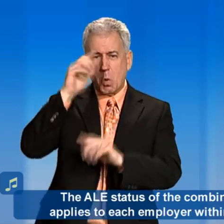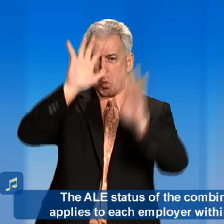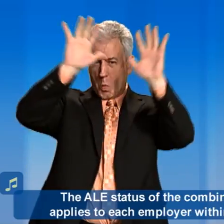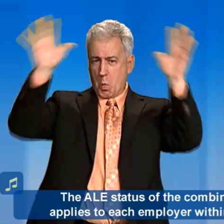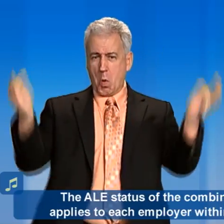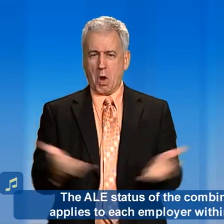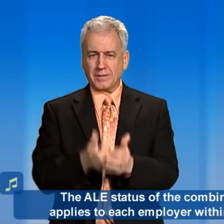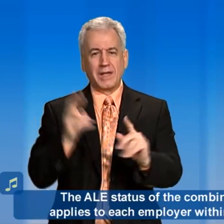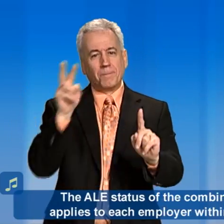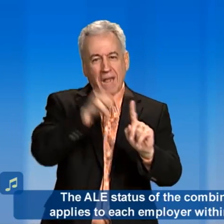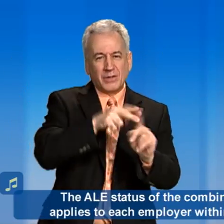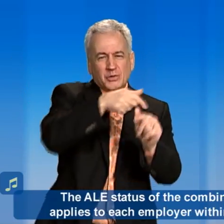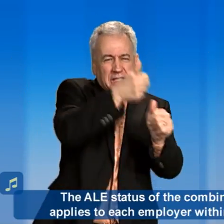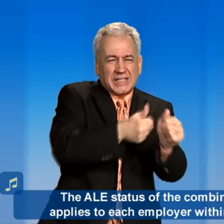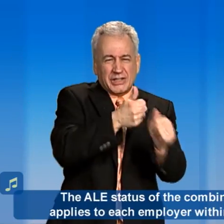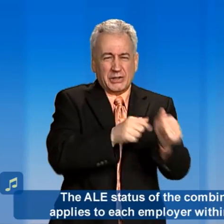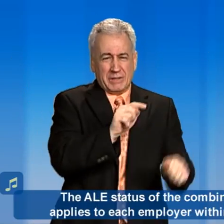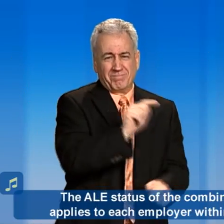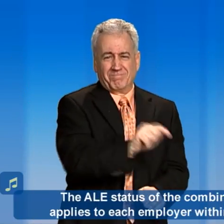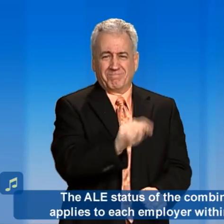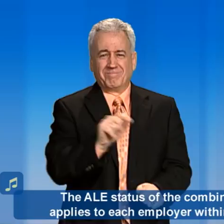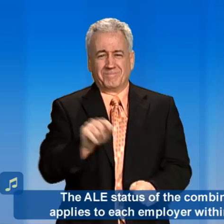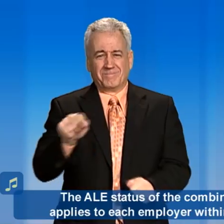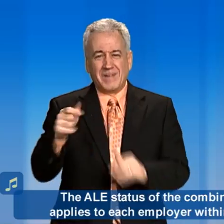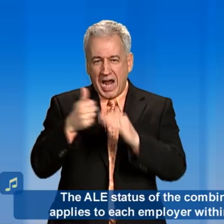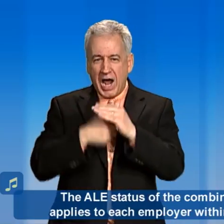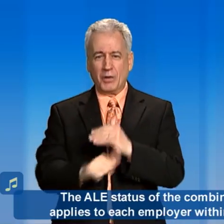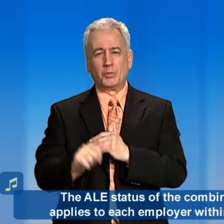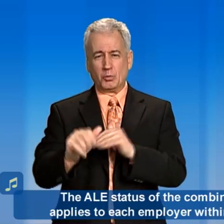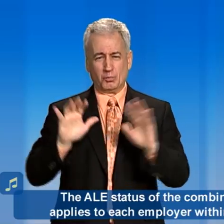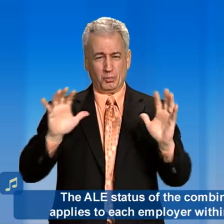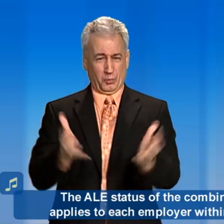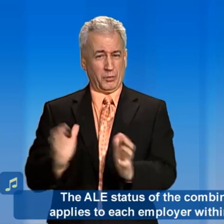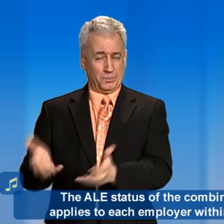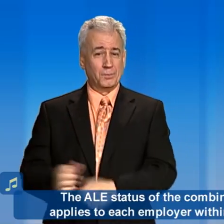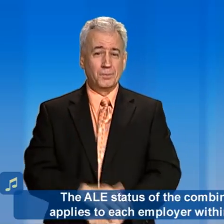The ALE status of the combined group applies to each employer within the group.